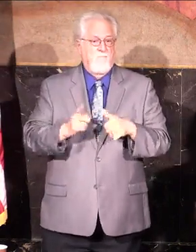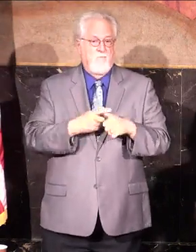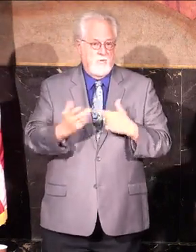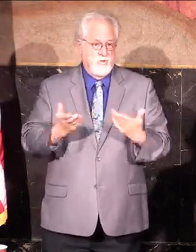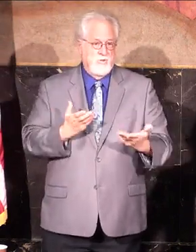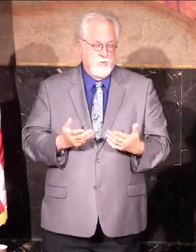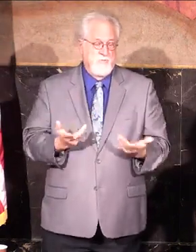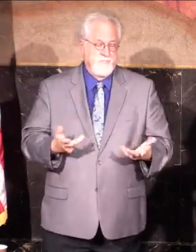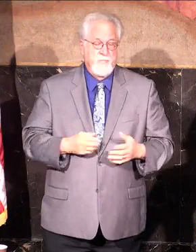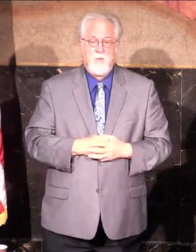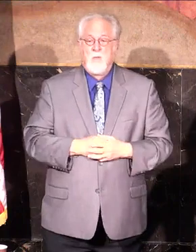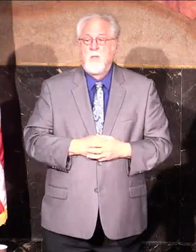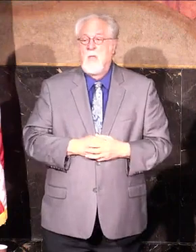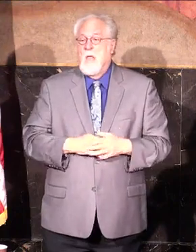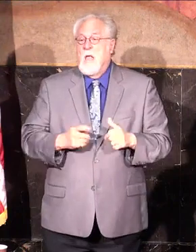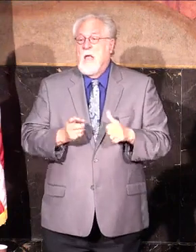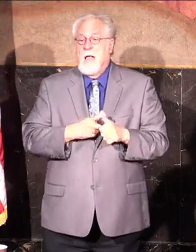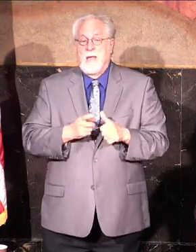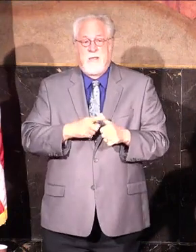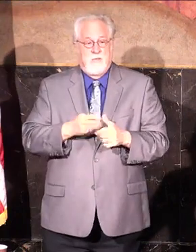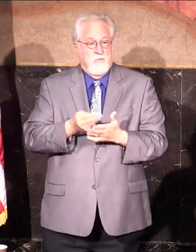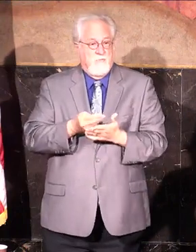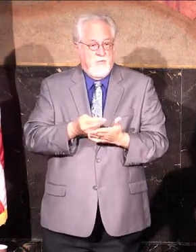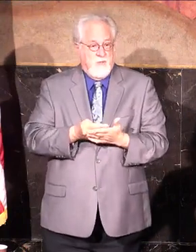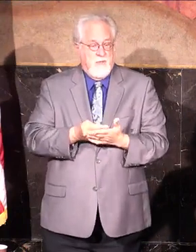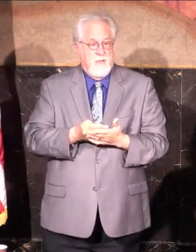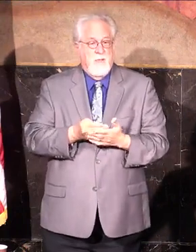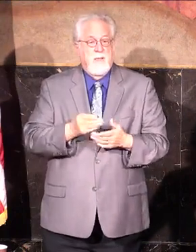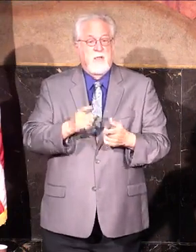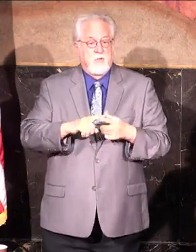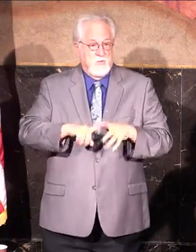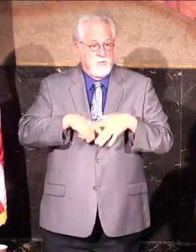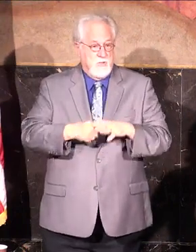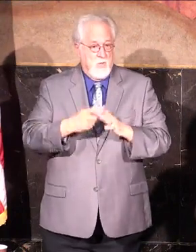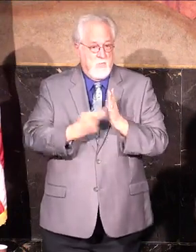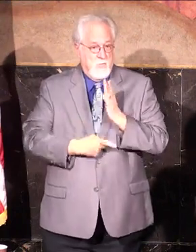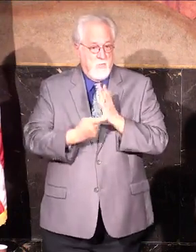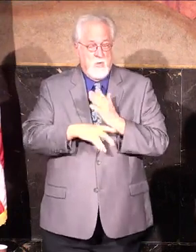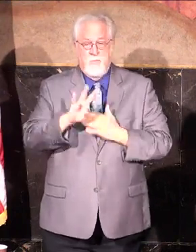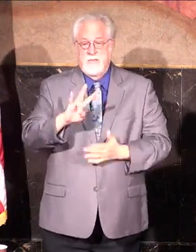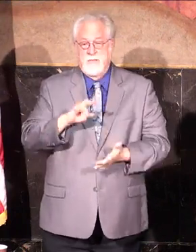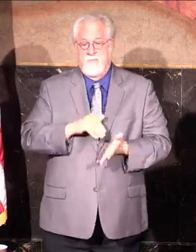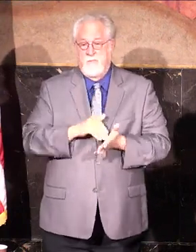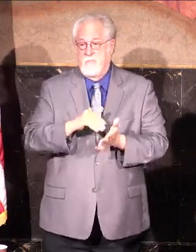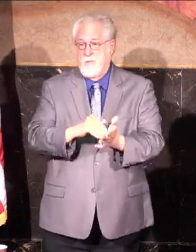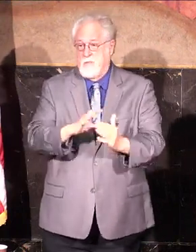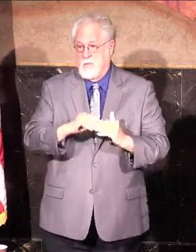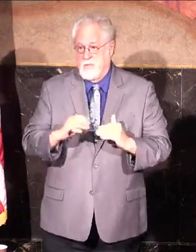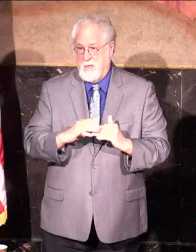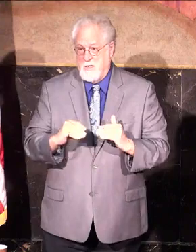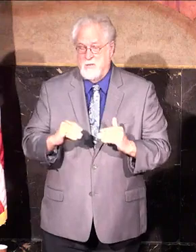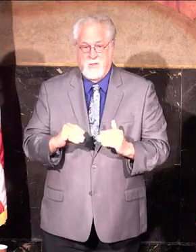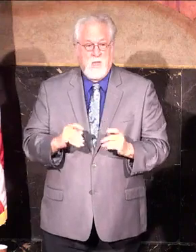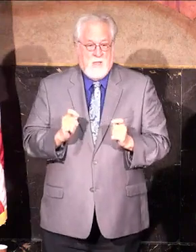basis. The initial round of funding to kickstart the program is $7 million, which is